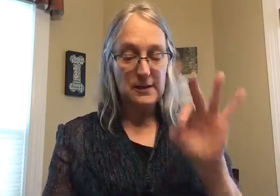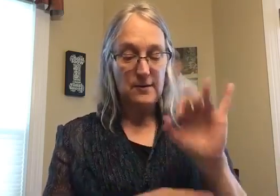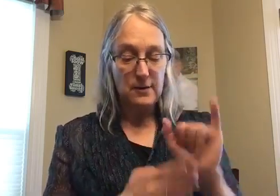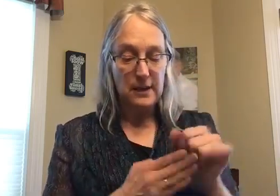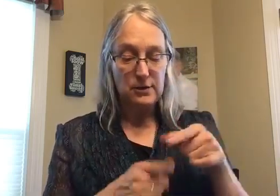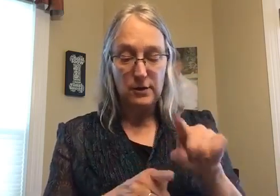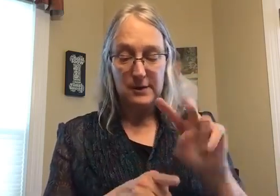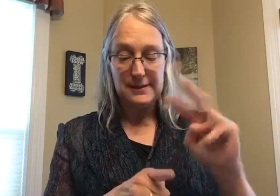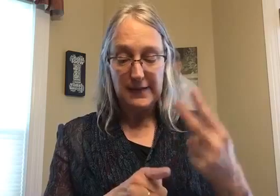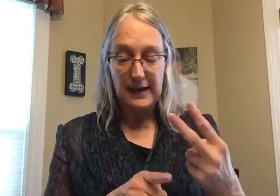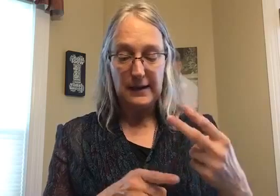discovered that during the second